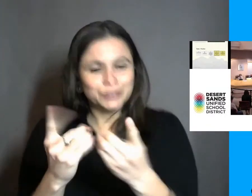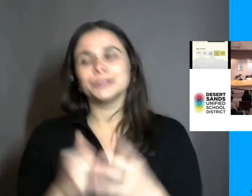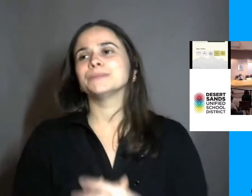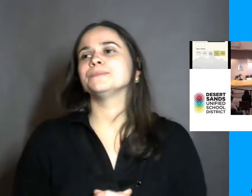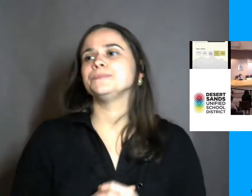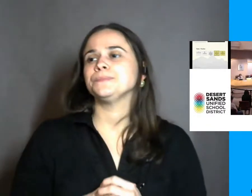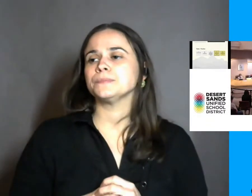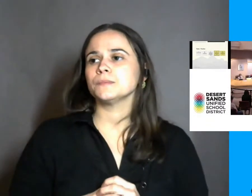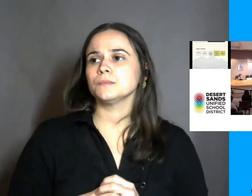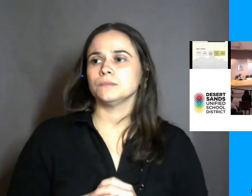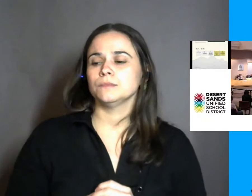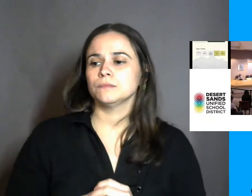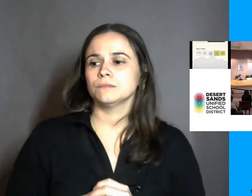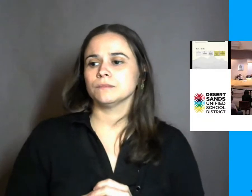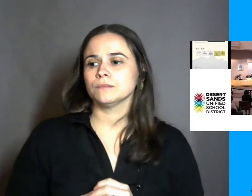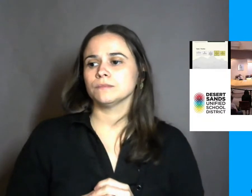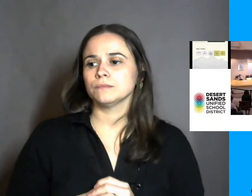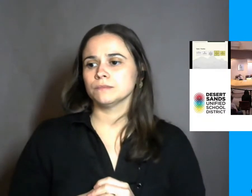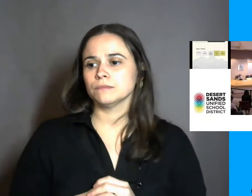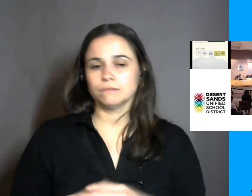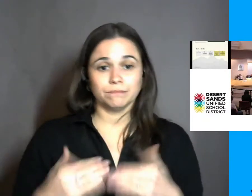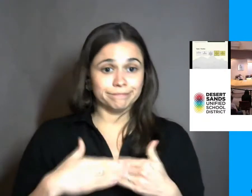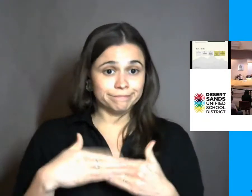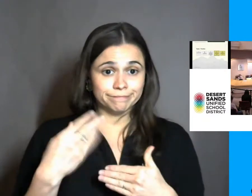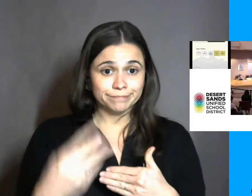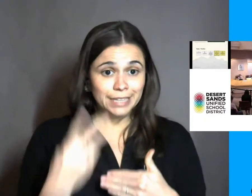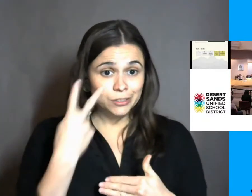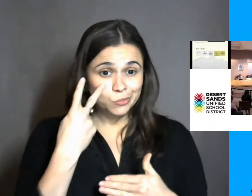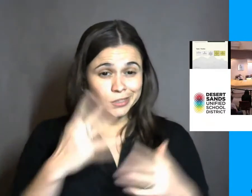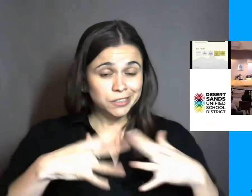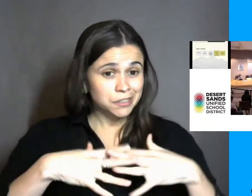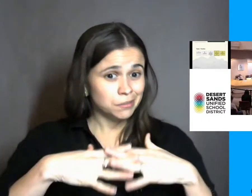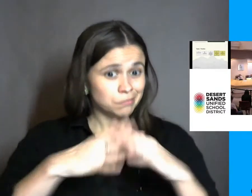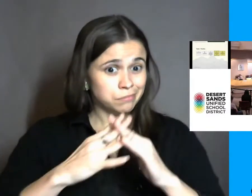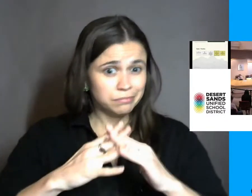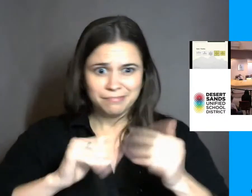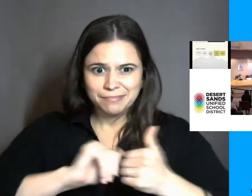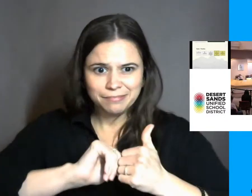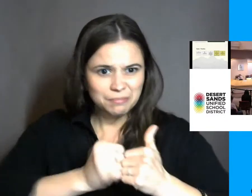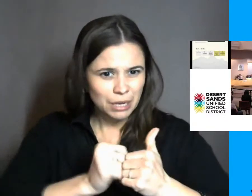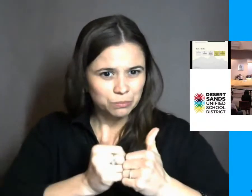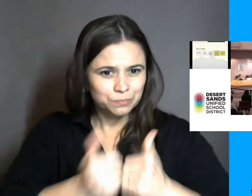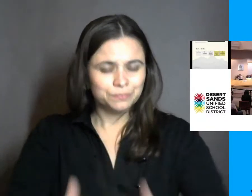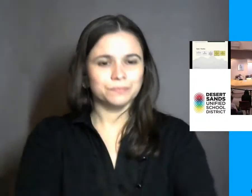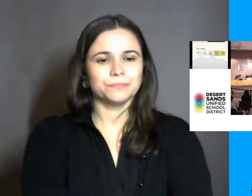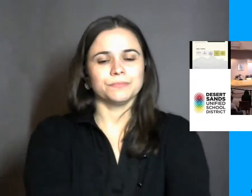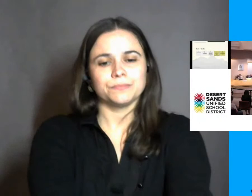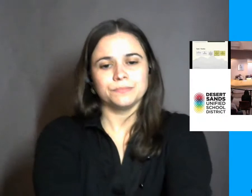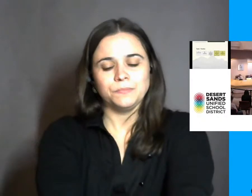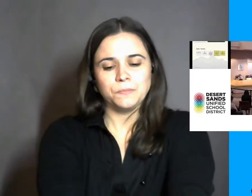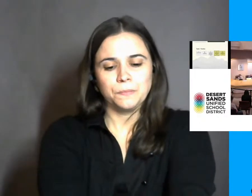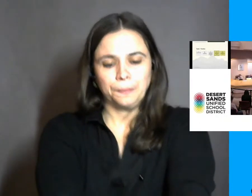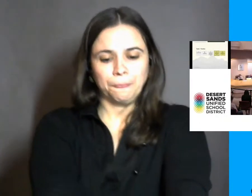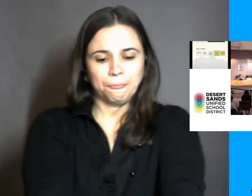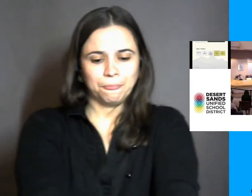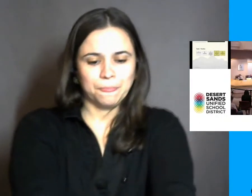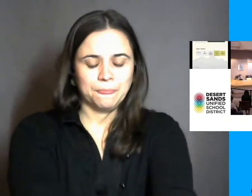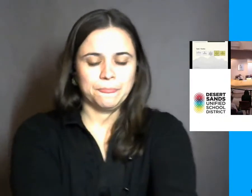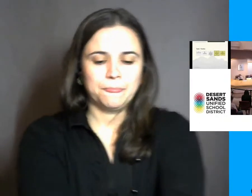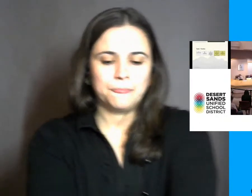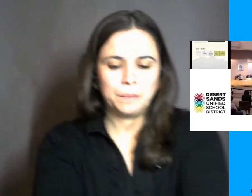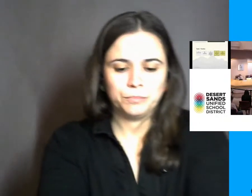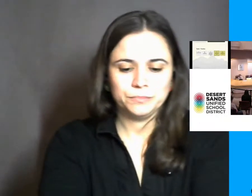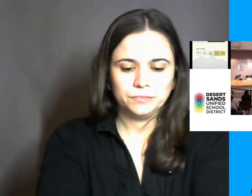what does it look like, and how do we implement this, and what are the strategies that we're going to go after so that we can put this plan into action, and how do we achieve that?